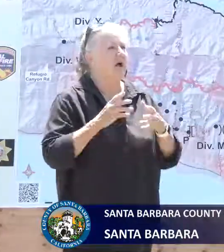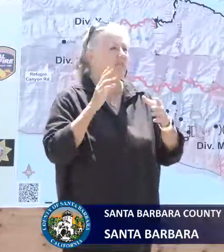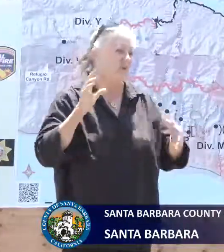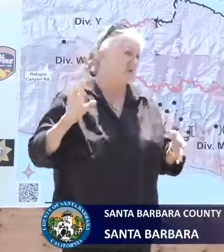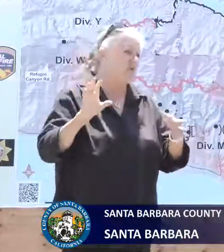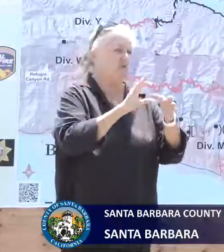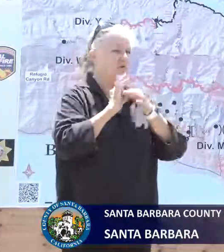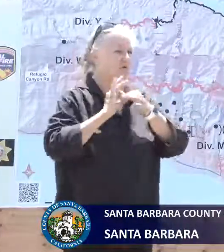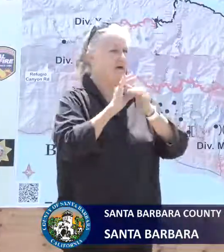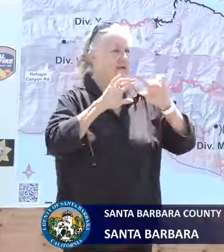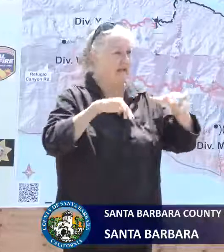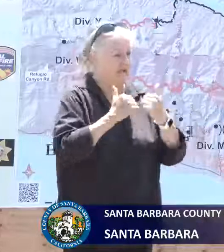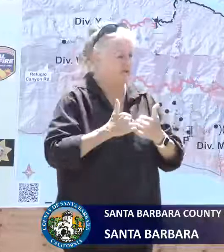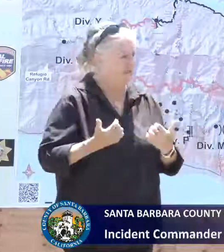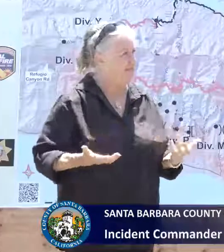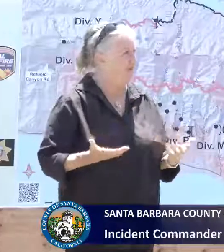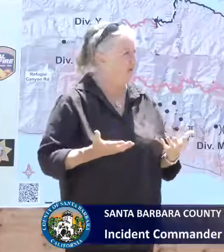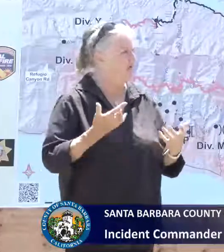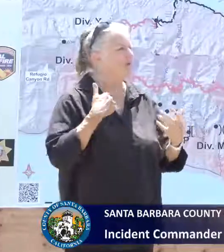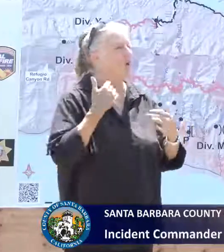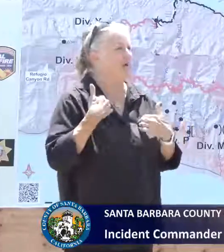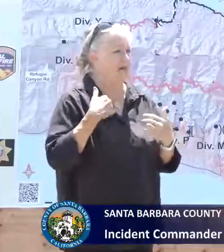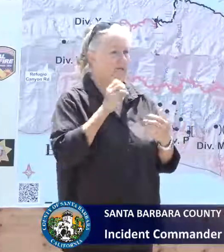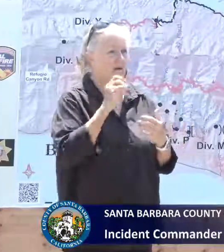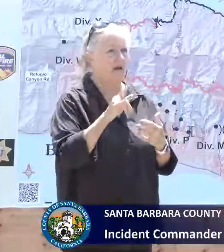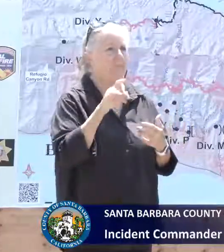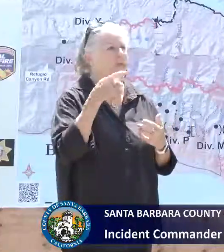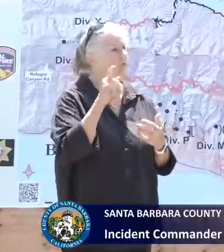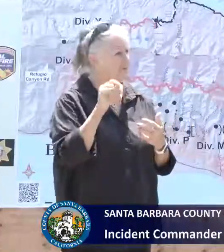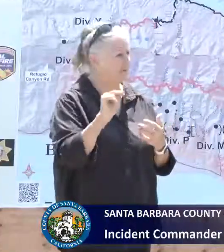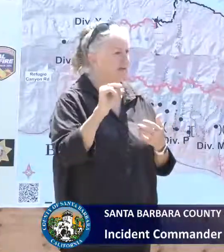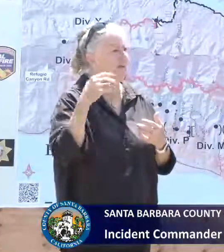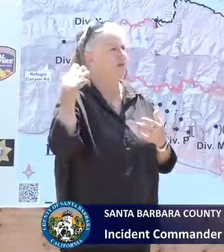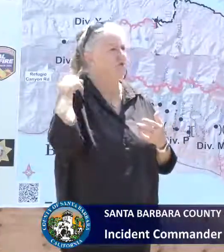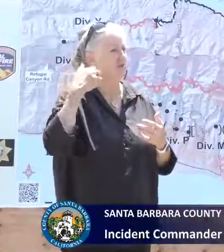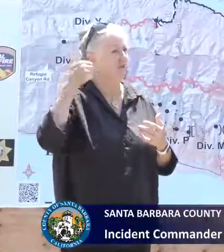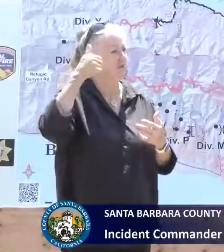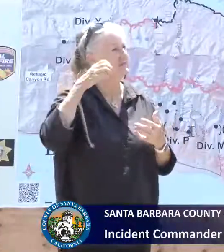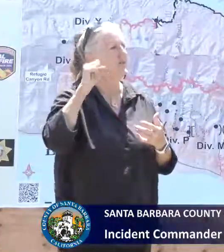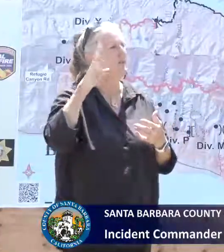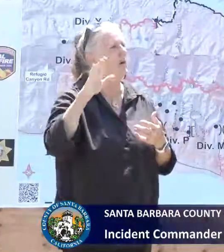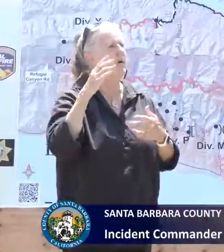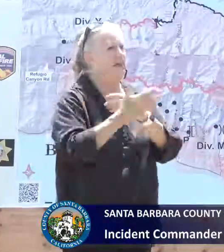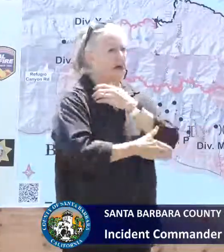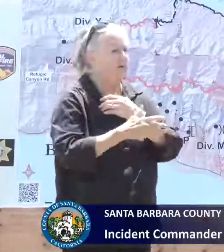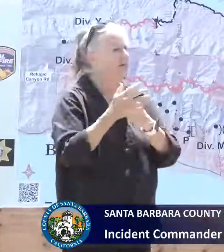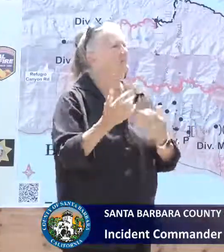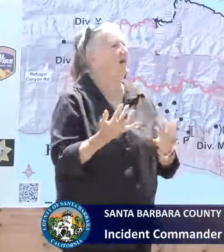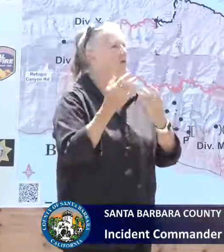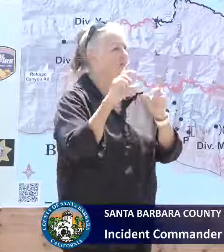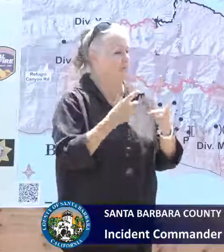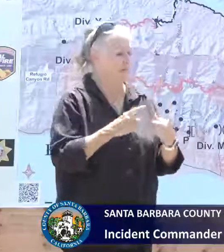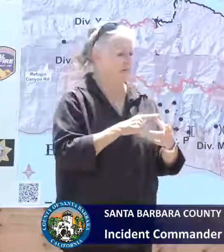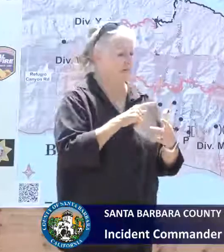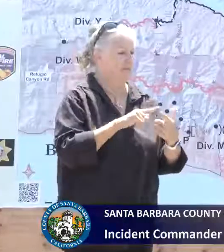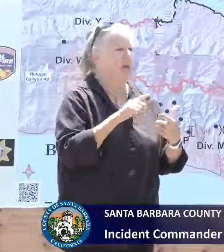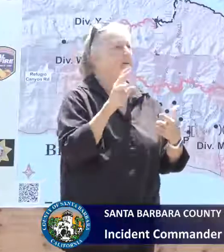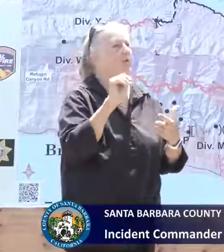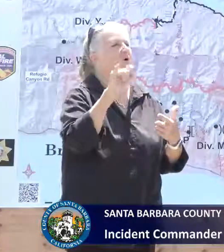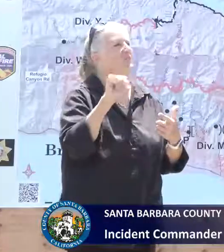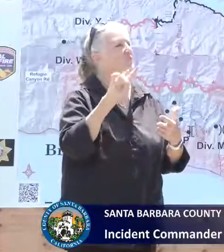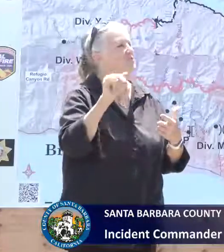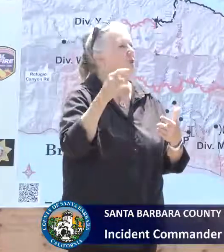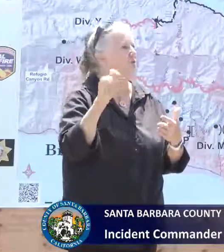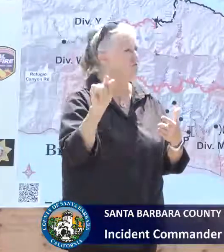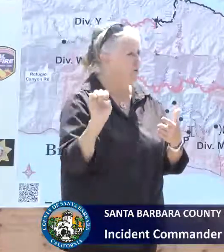unified agencies here. So we have Eric Peterson, Chief of the Santa Barbara County Fire Department. We have Merv